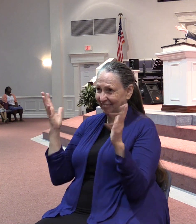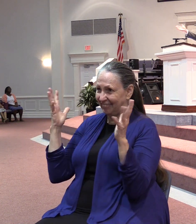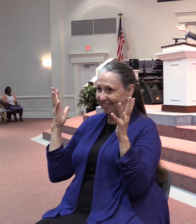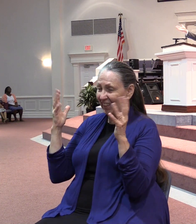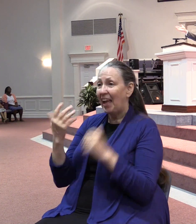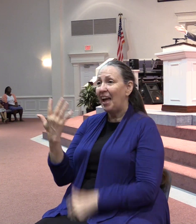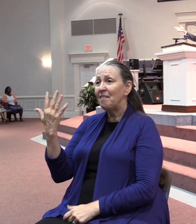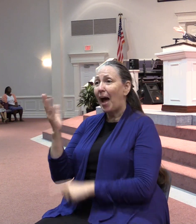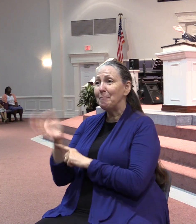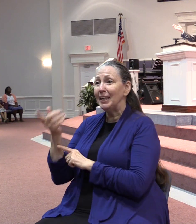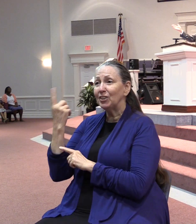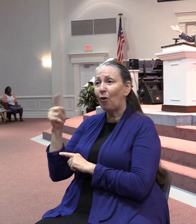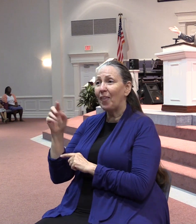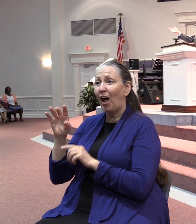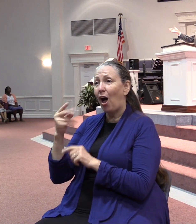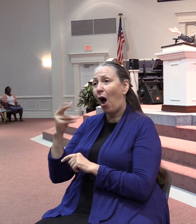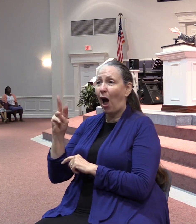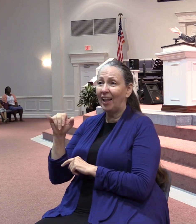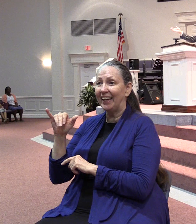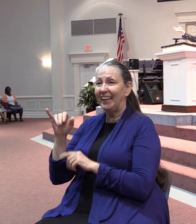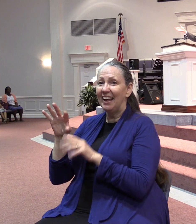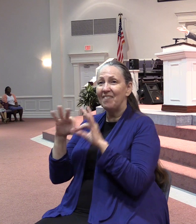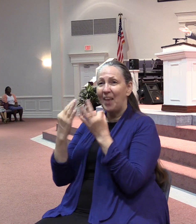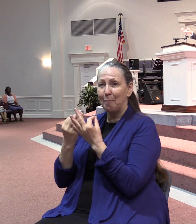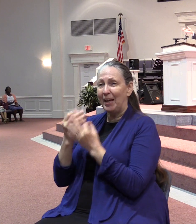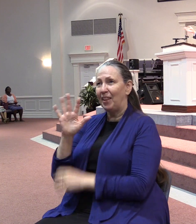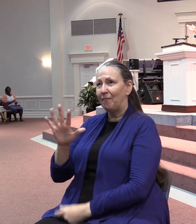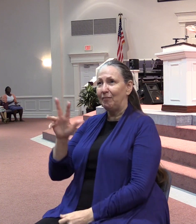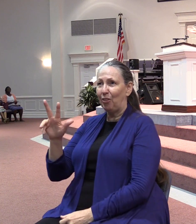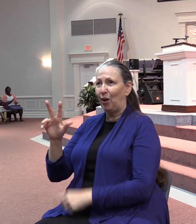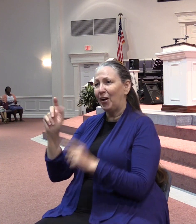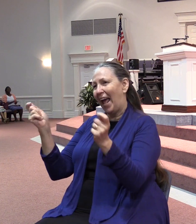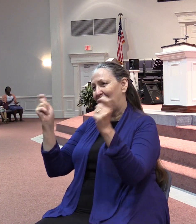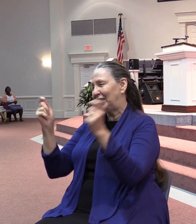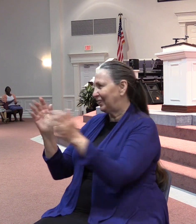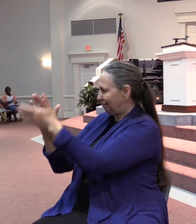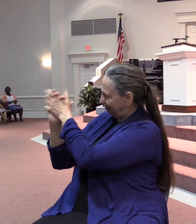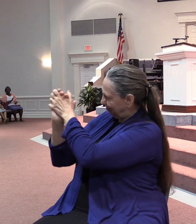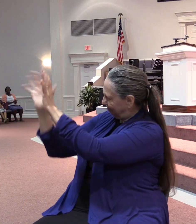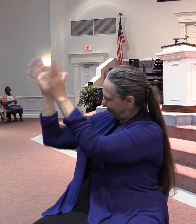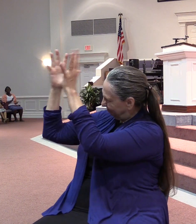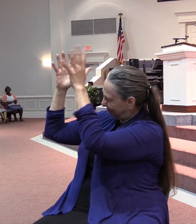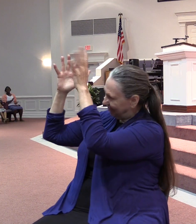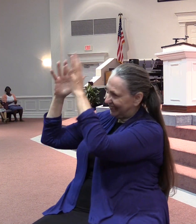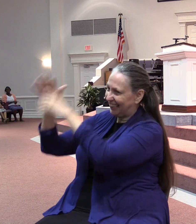to you by the Holly family and their 53rd wedding anniversary. So we thank you for that.